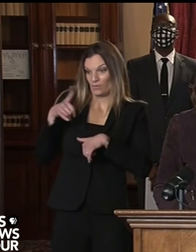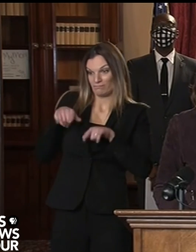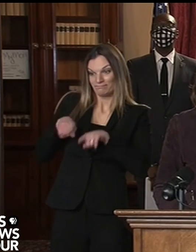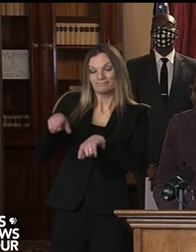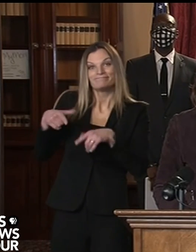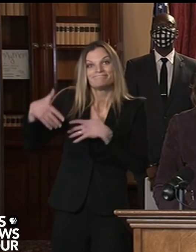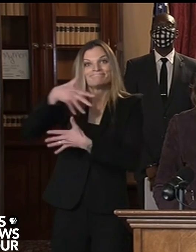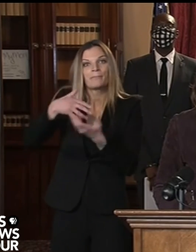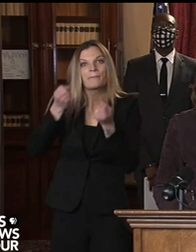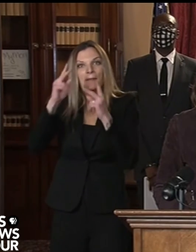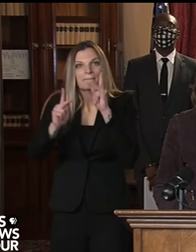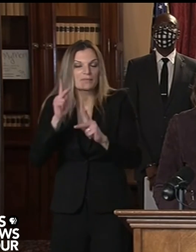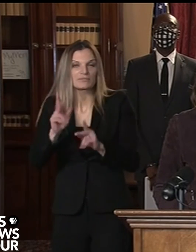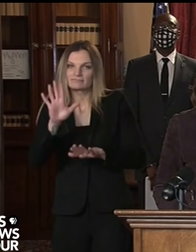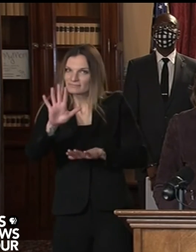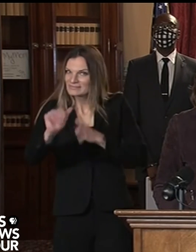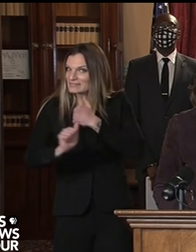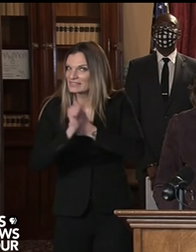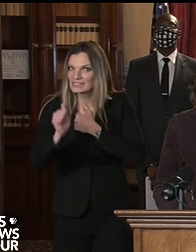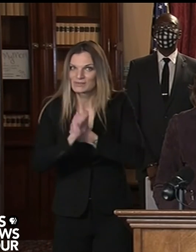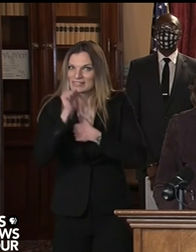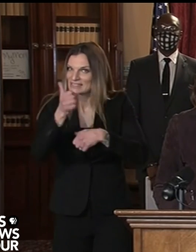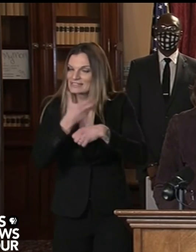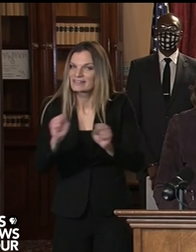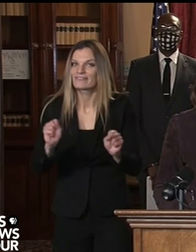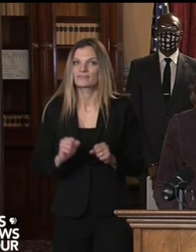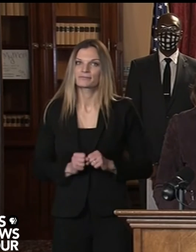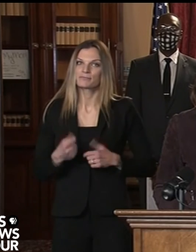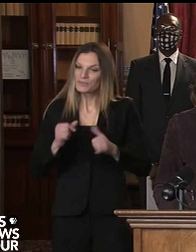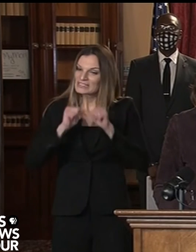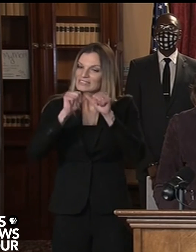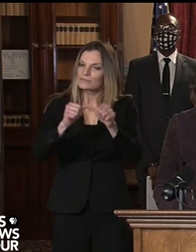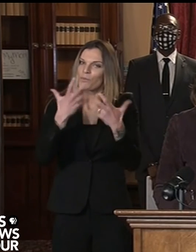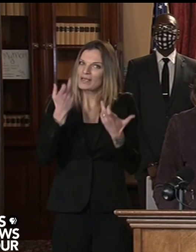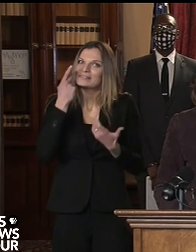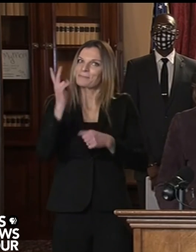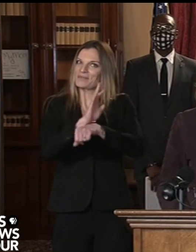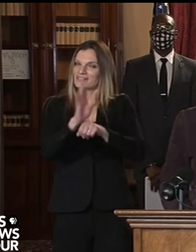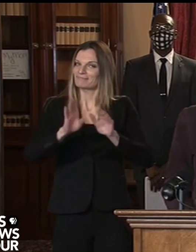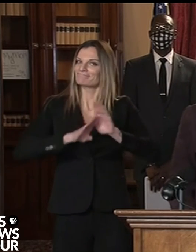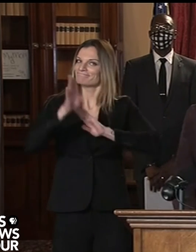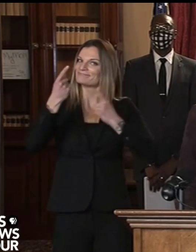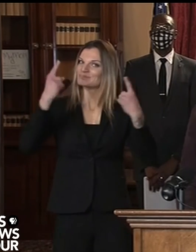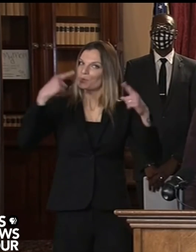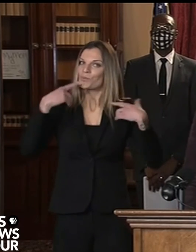with multiple households is inherently dangerous. We're going to do everything we can to help them get through this tough time.